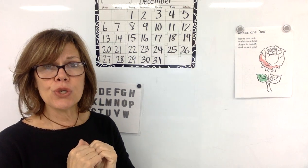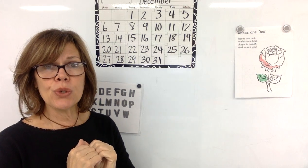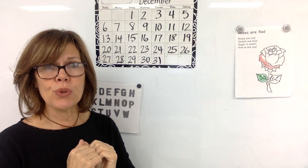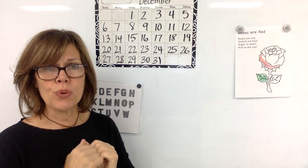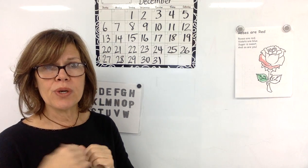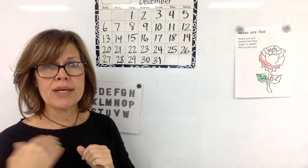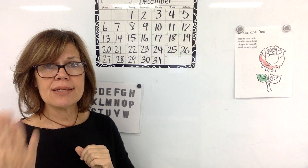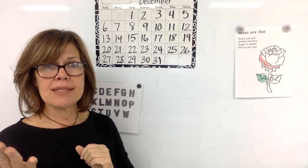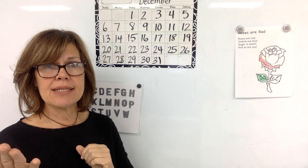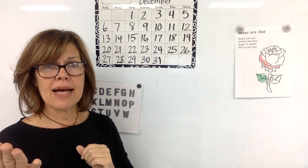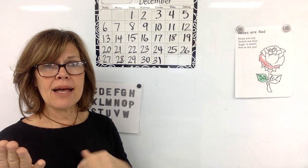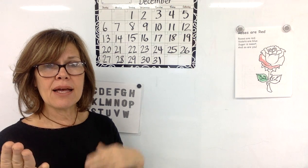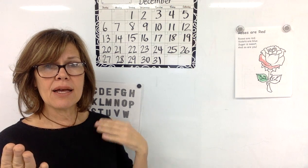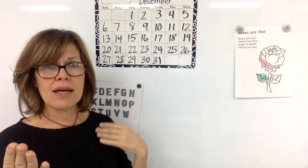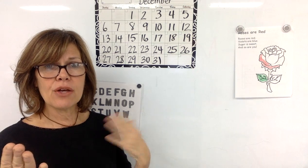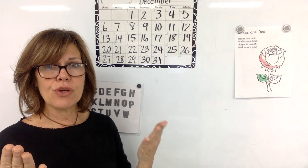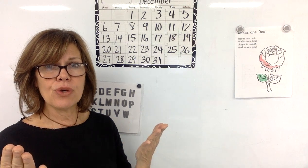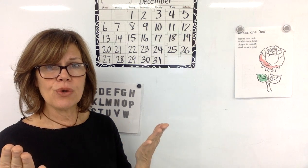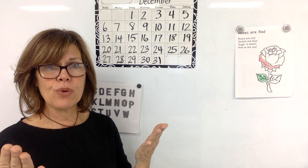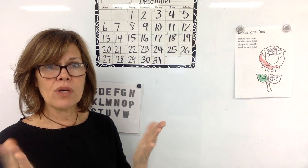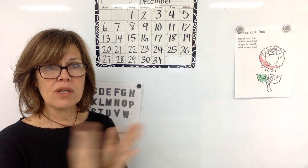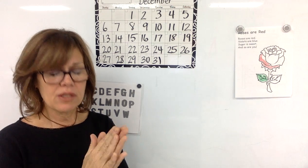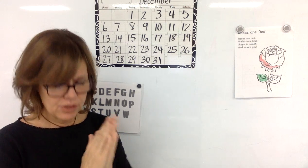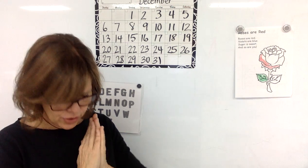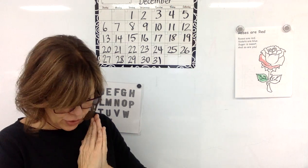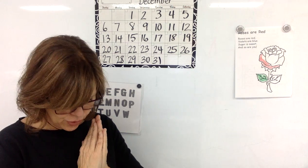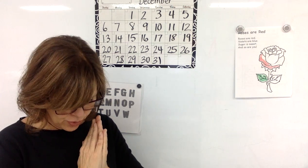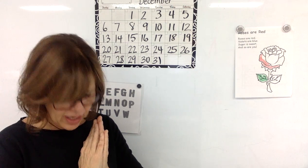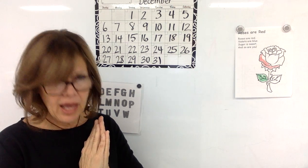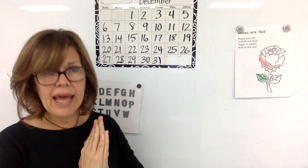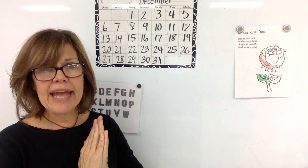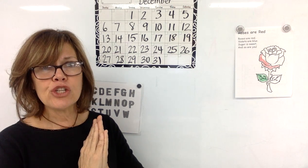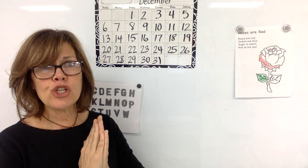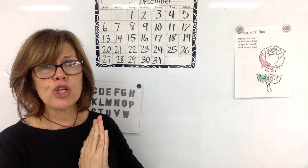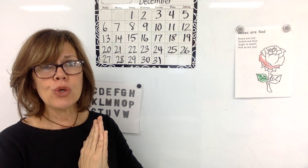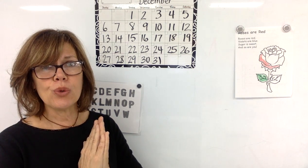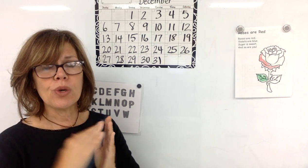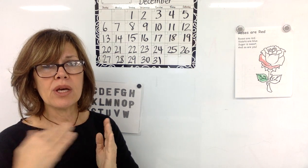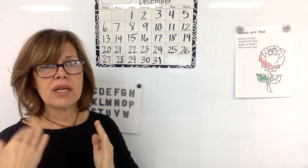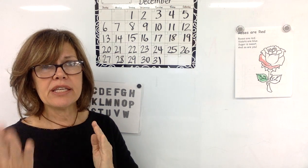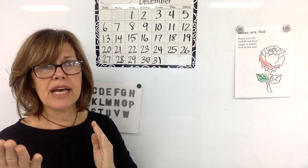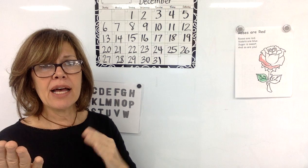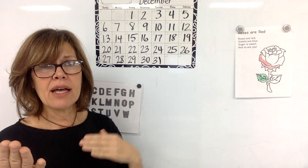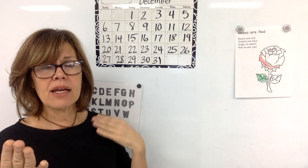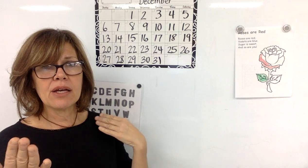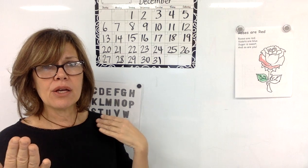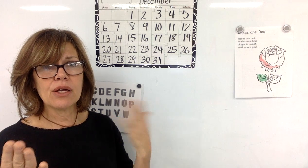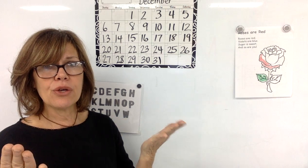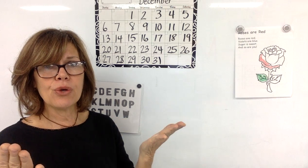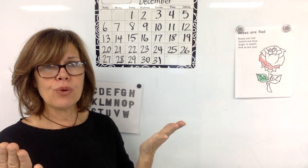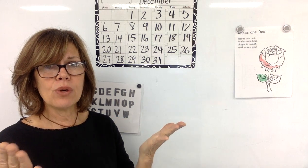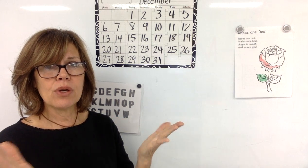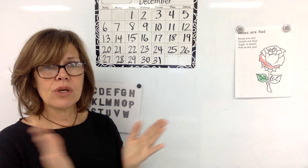Zoo, za, ooh, zoo. And you, ya, ooh,